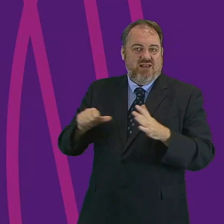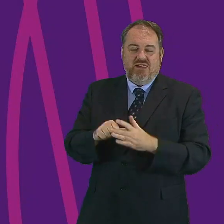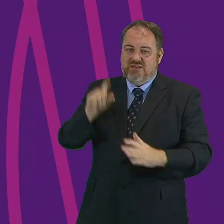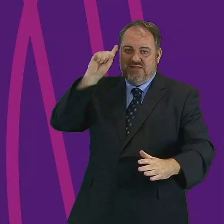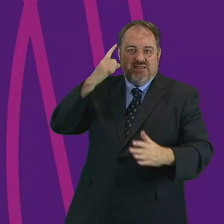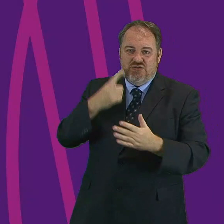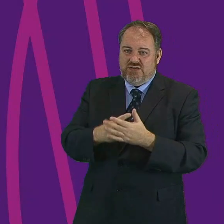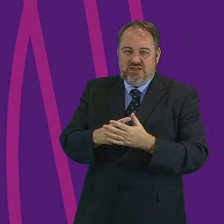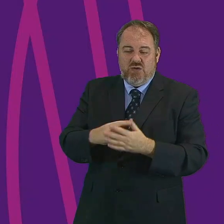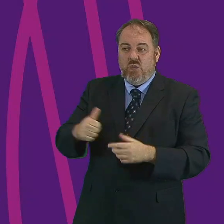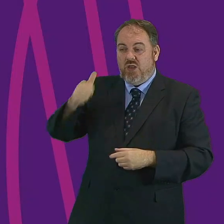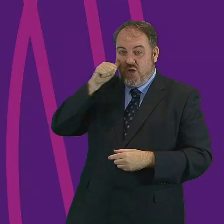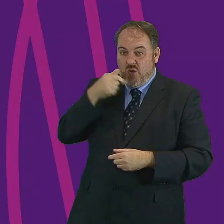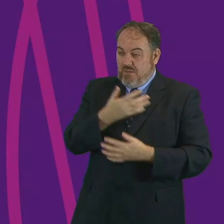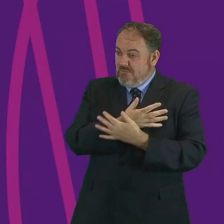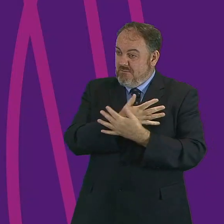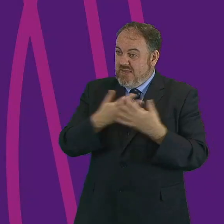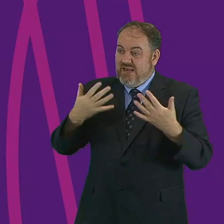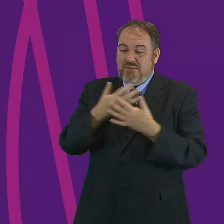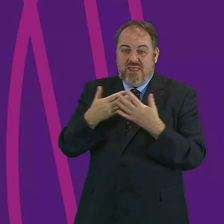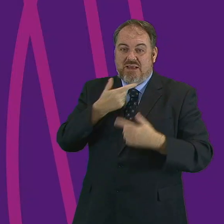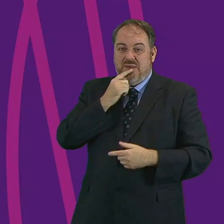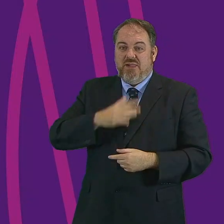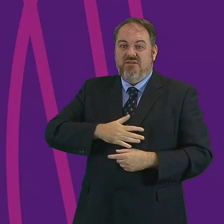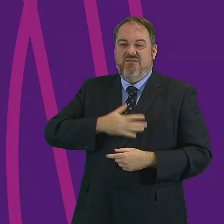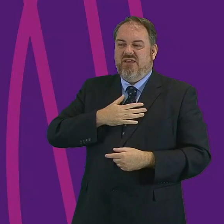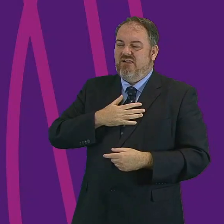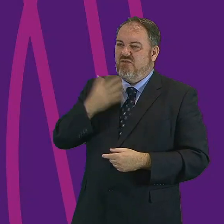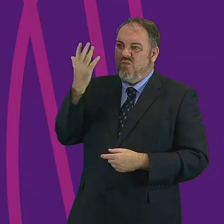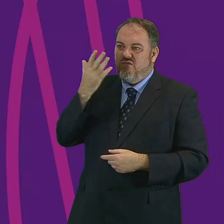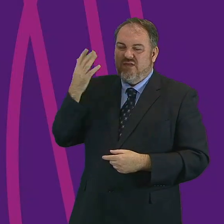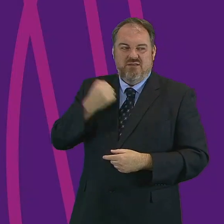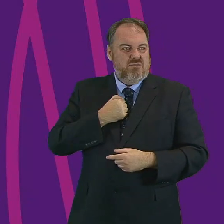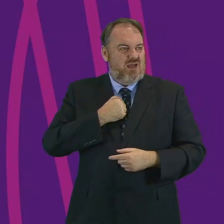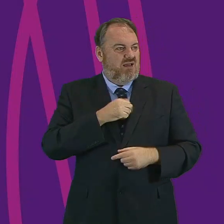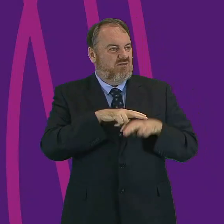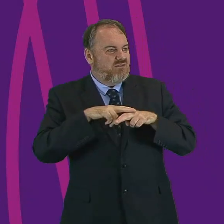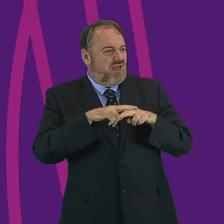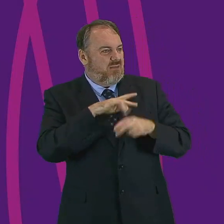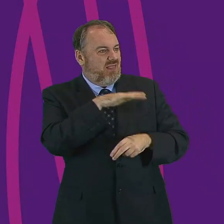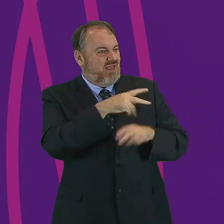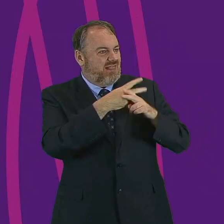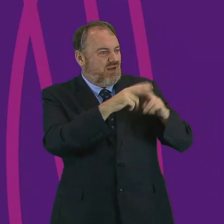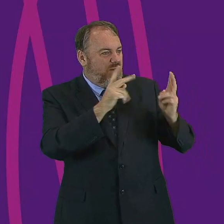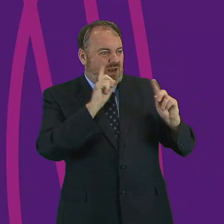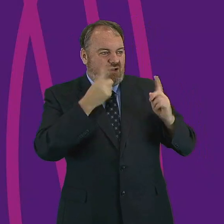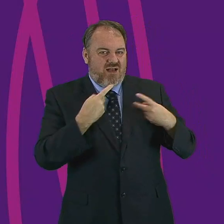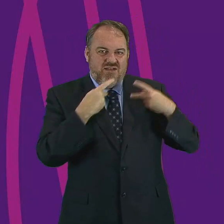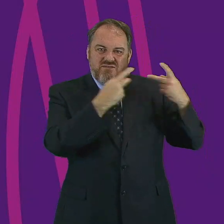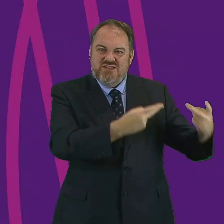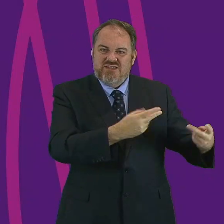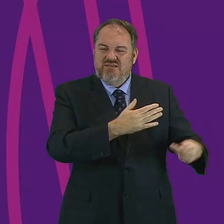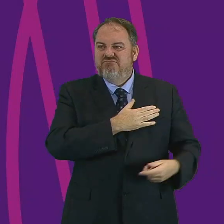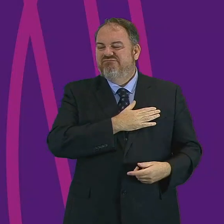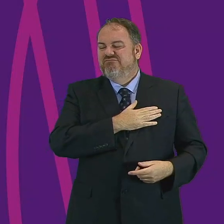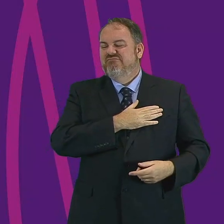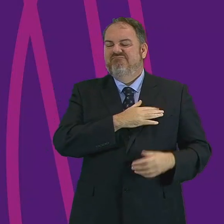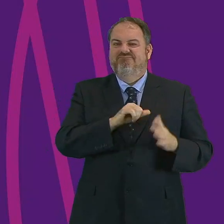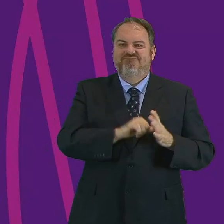Yes is my immediate answer to that. I do recognise, and I think it is an important point, that there is a wider principle at stake here, which